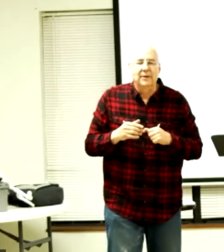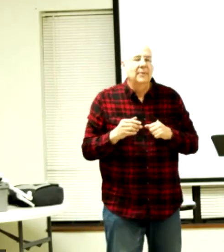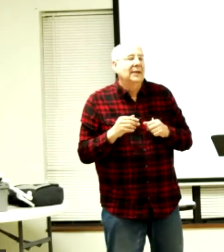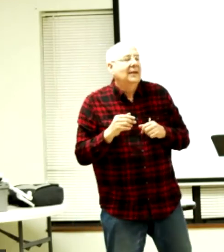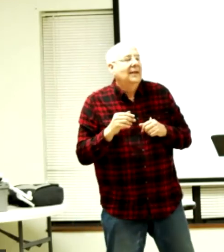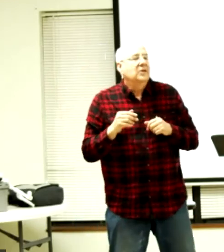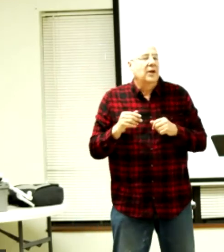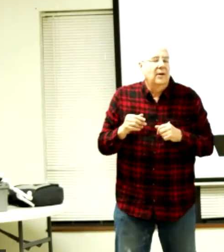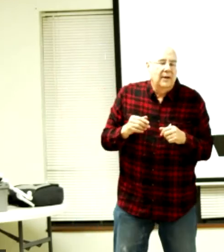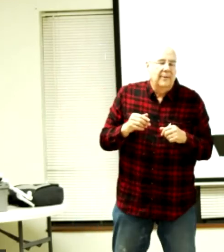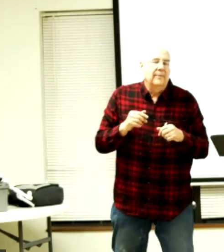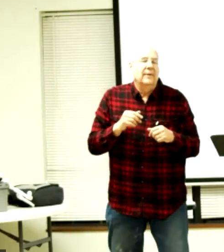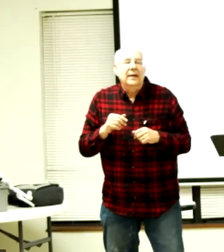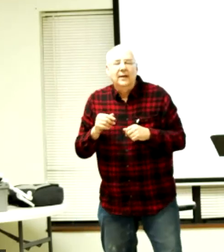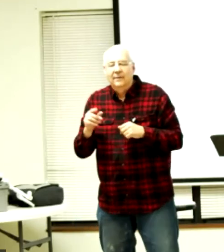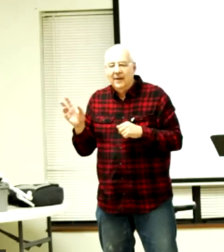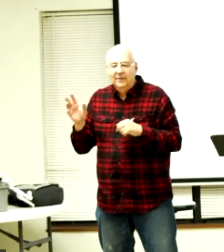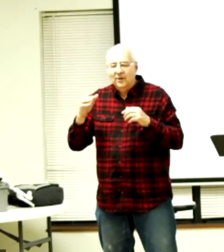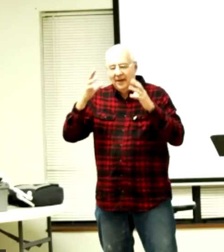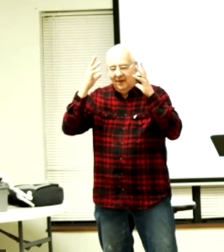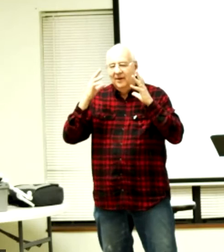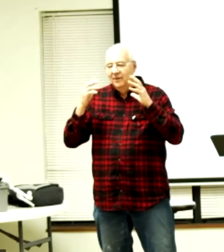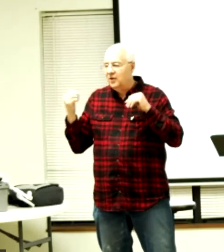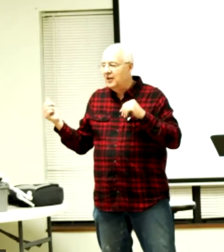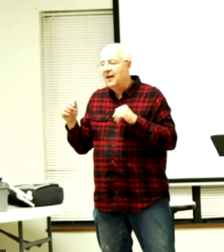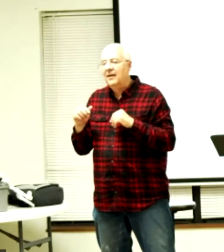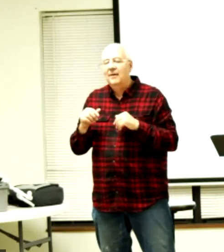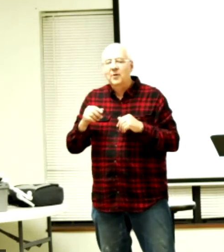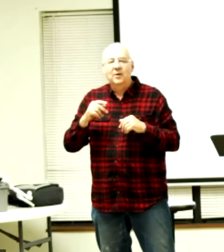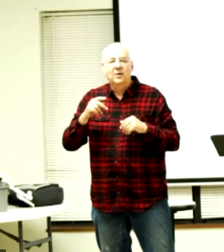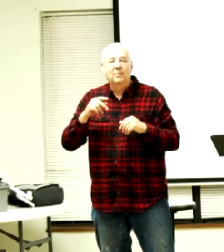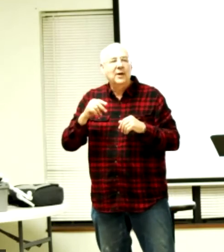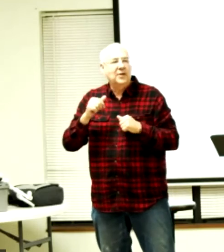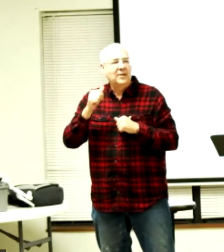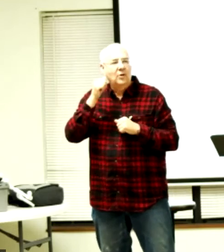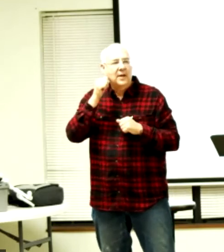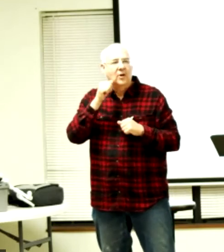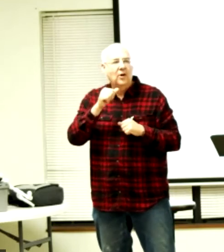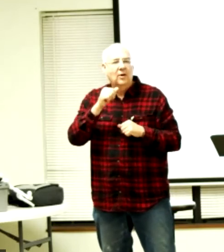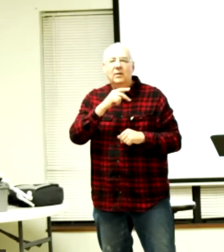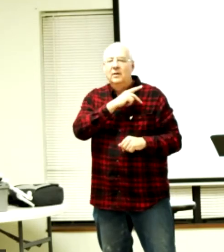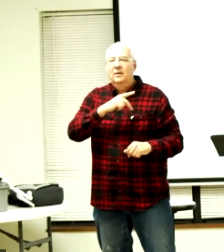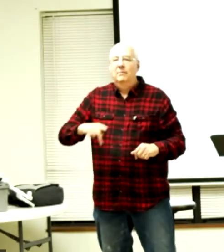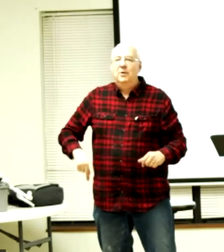from. So yeah, so that's, she's saying that if you were to do princess, it would be girl,